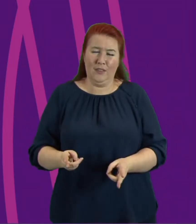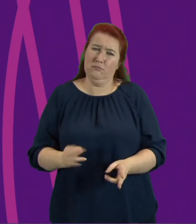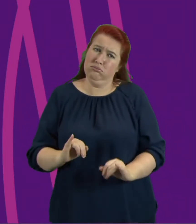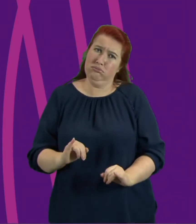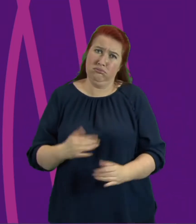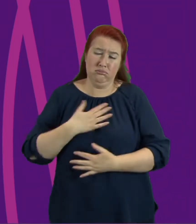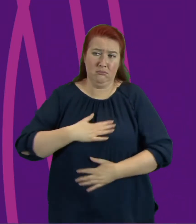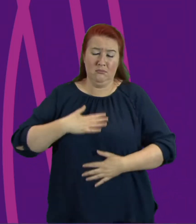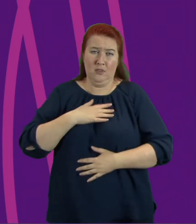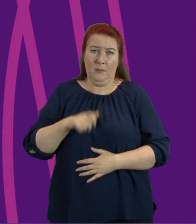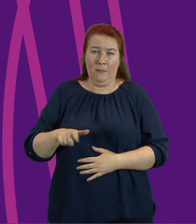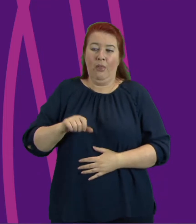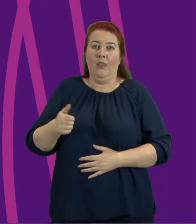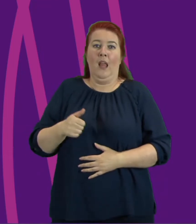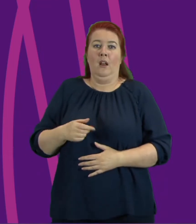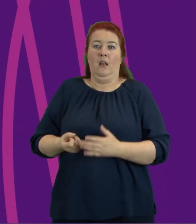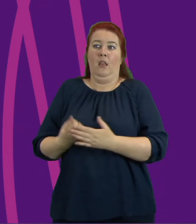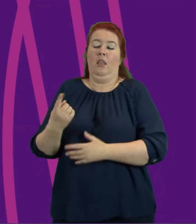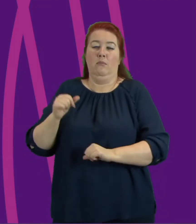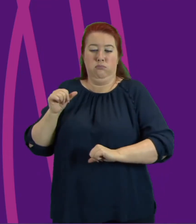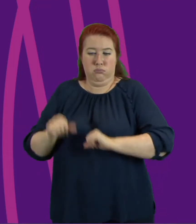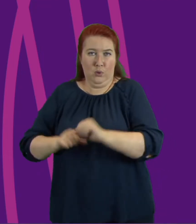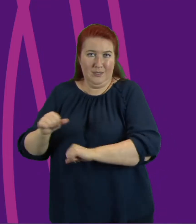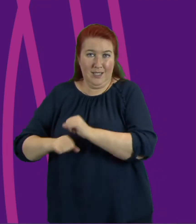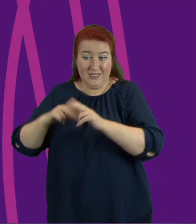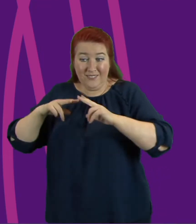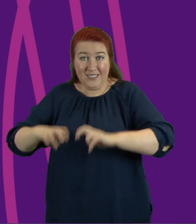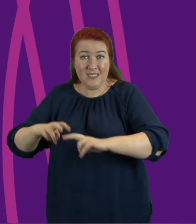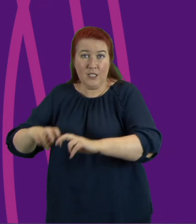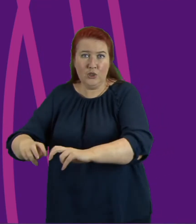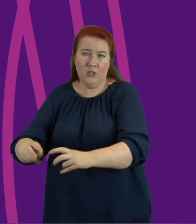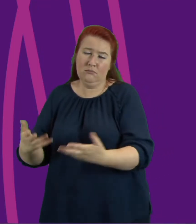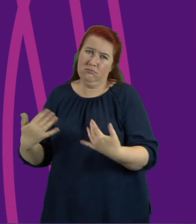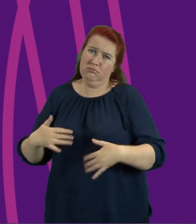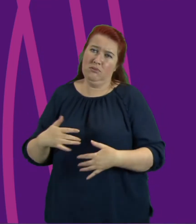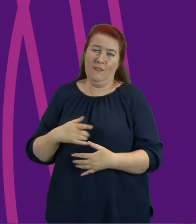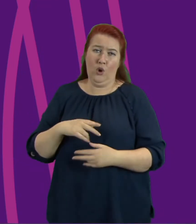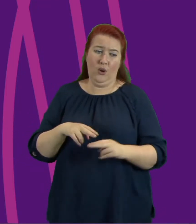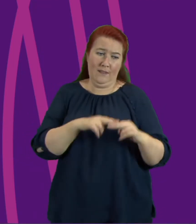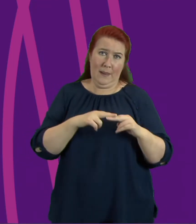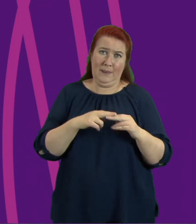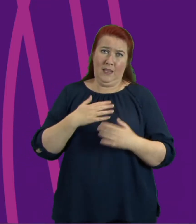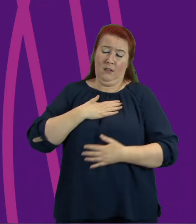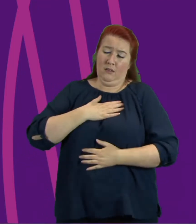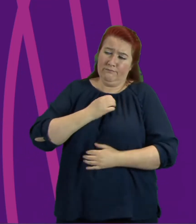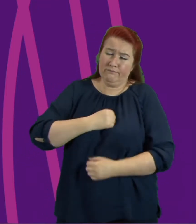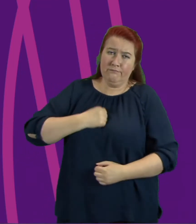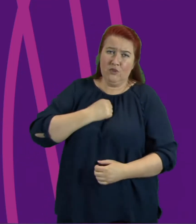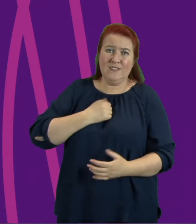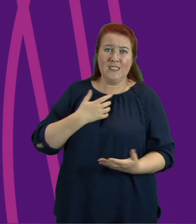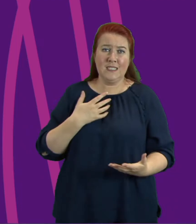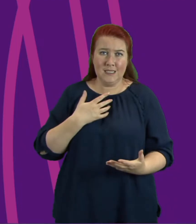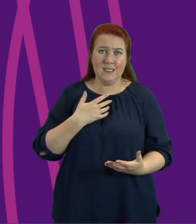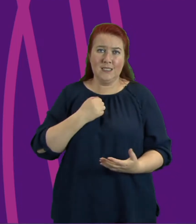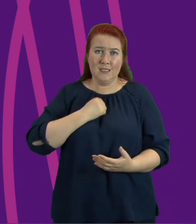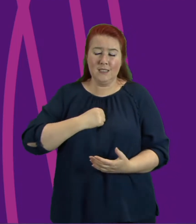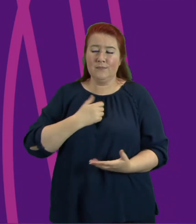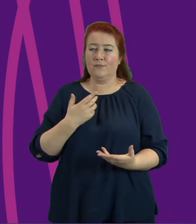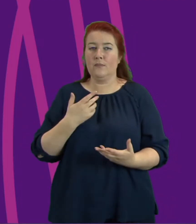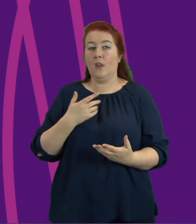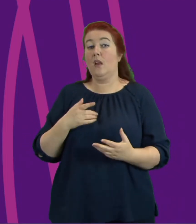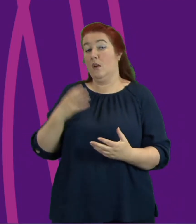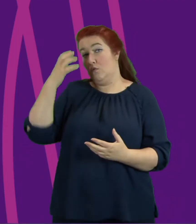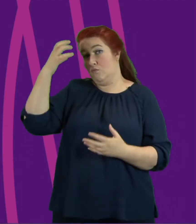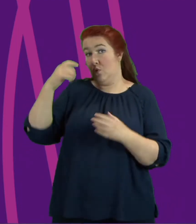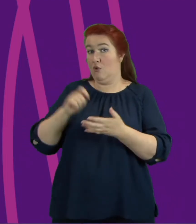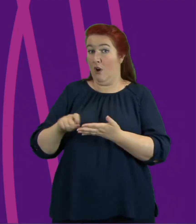of investigation on bereaved relatives. The Crown Office is establishing a dedicated unit in